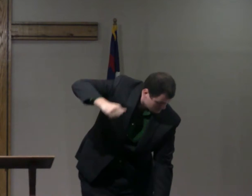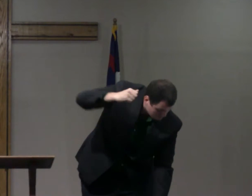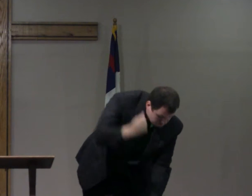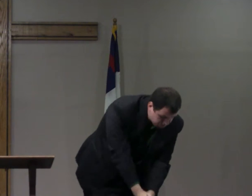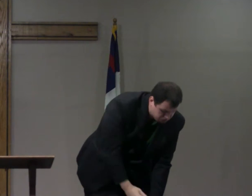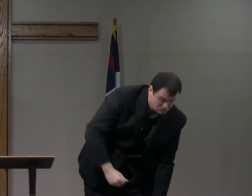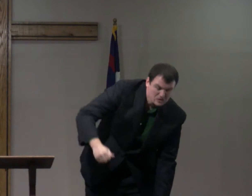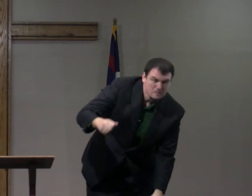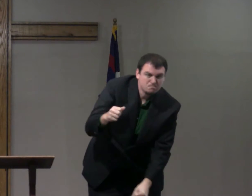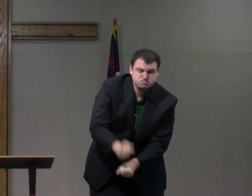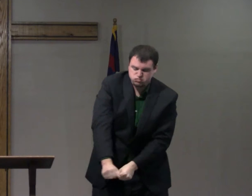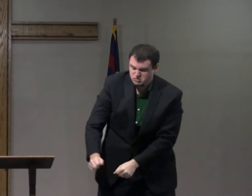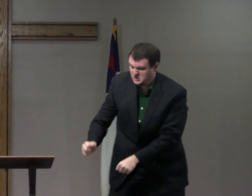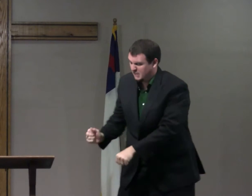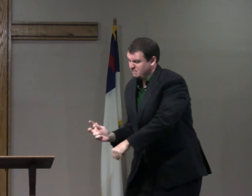and through his feet,